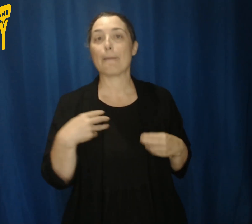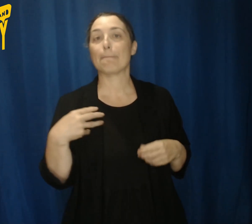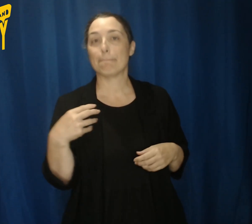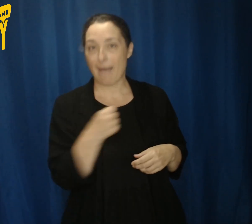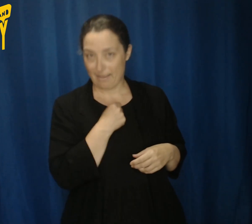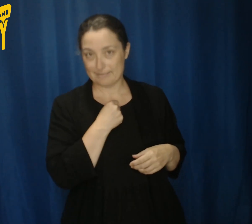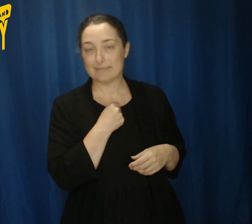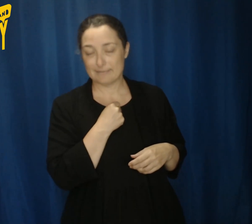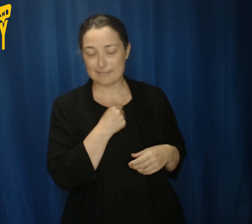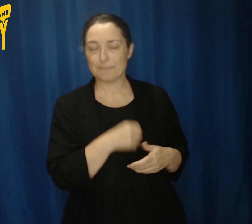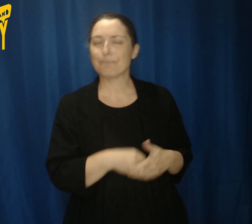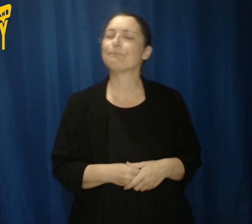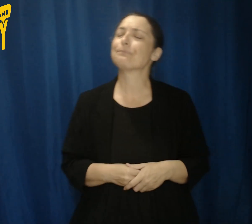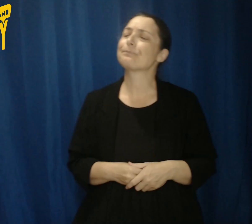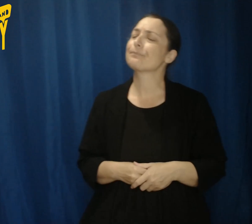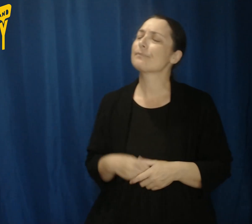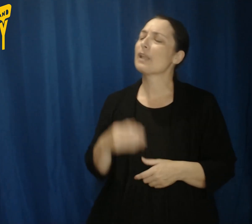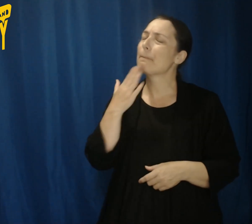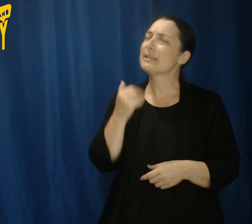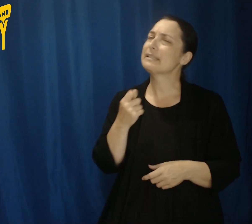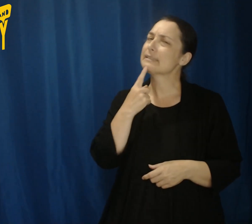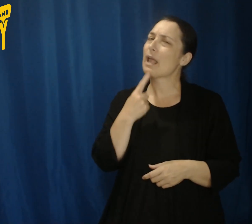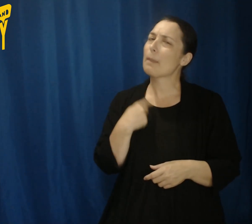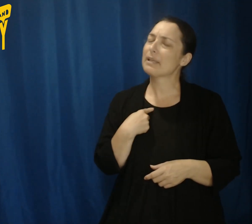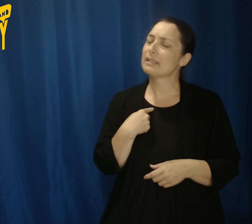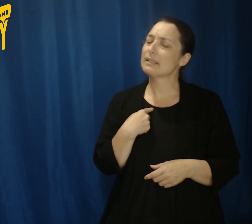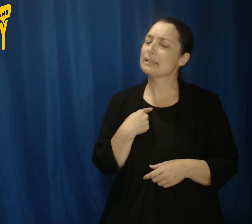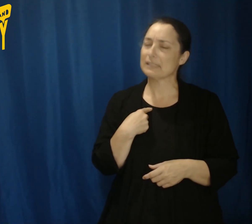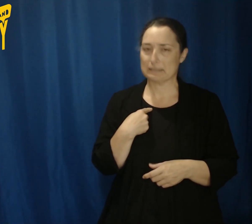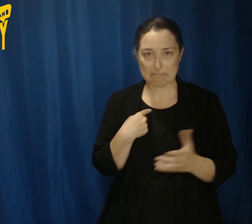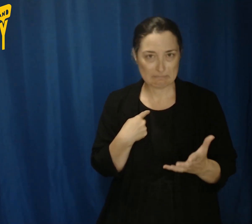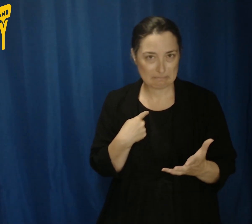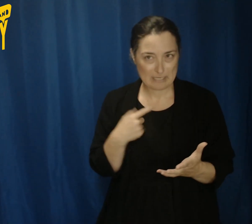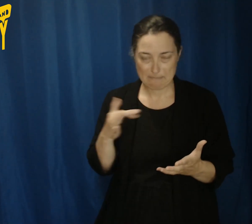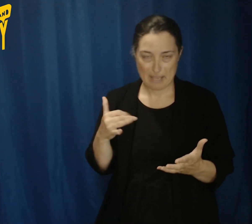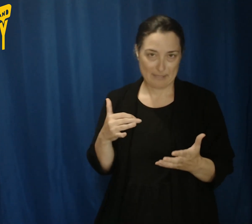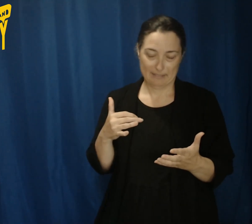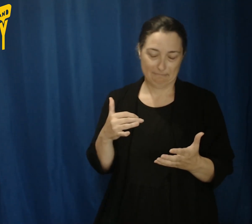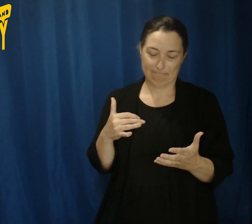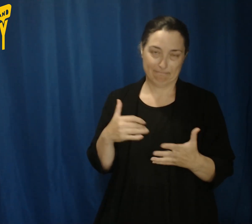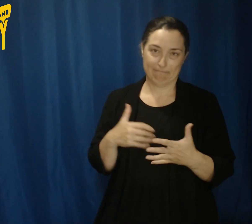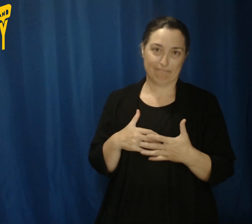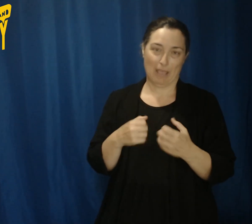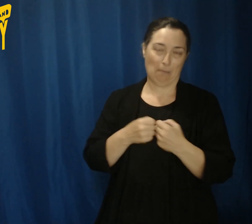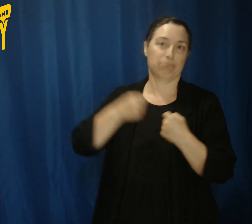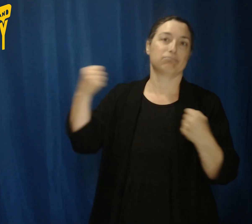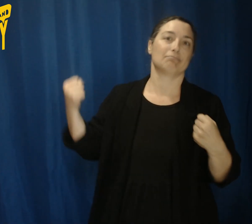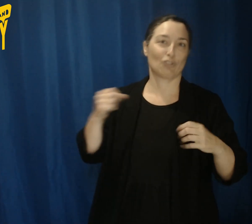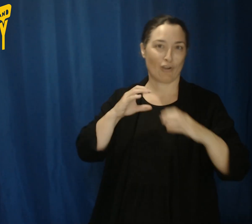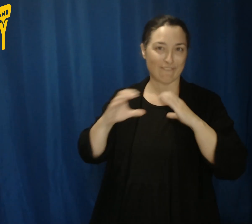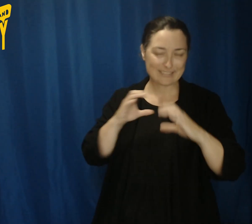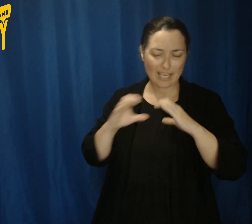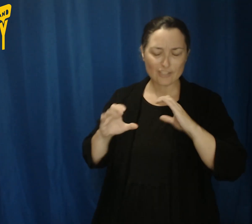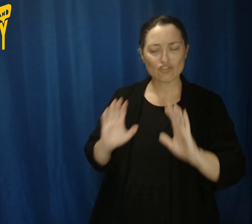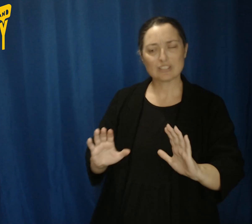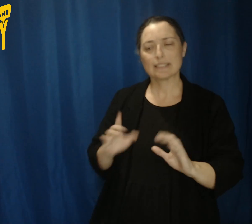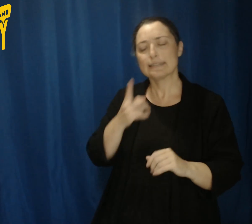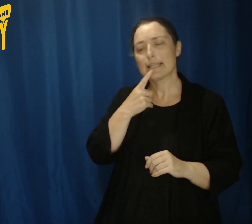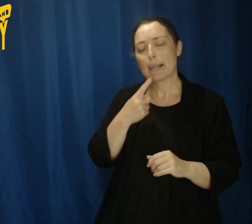me, what is it that you, and this might be a huge conversation and that's fine. Can you tell me, what is it that